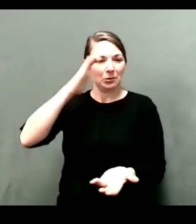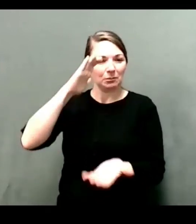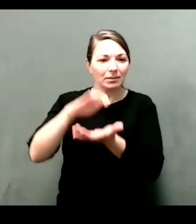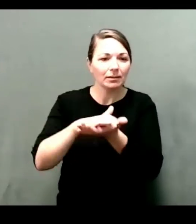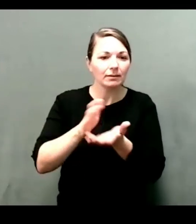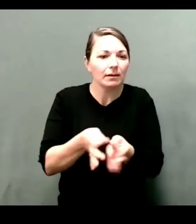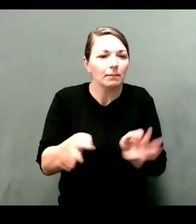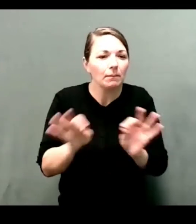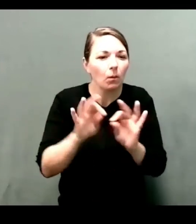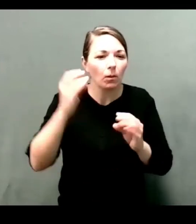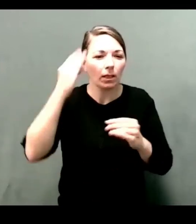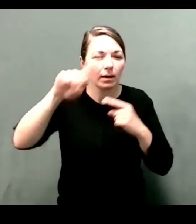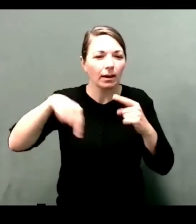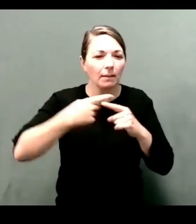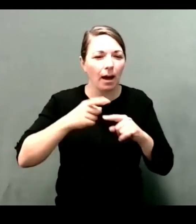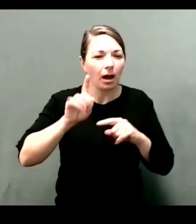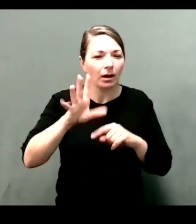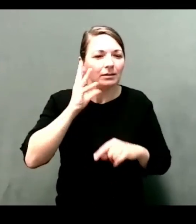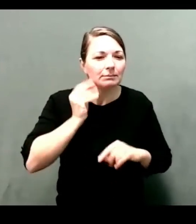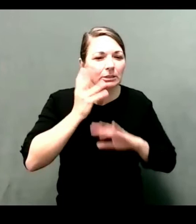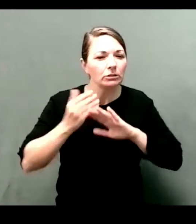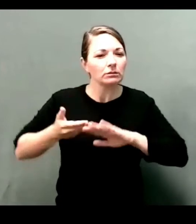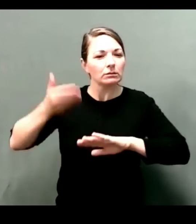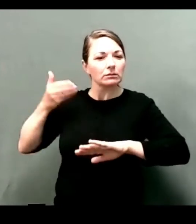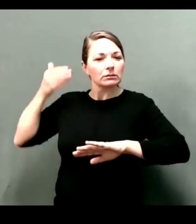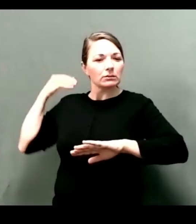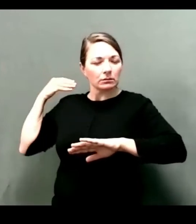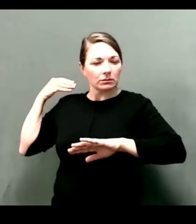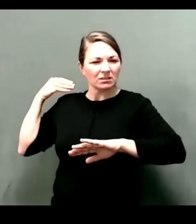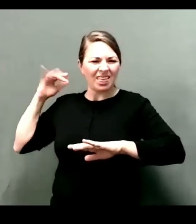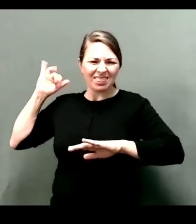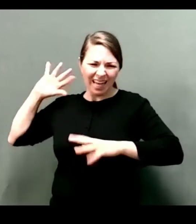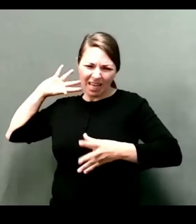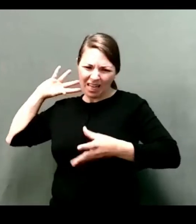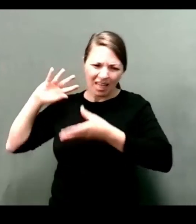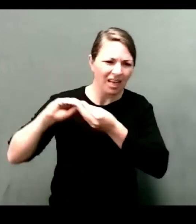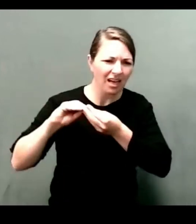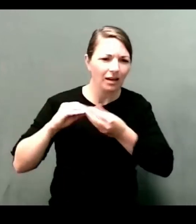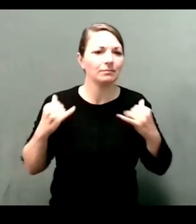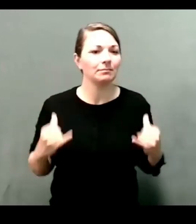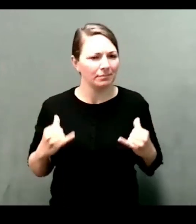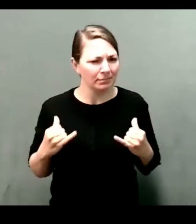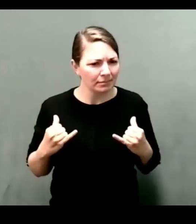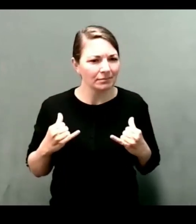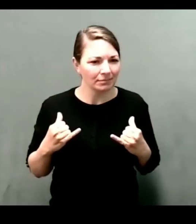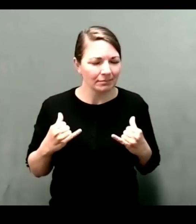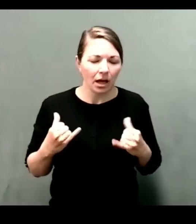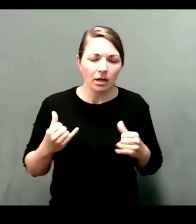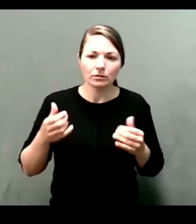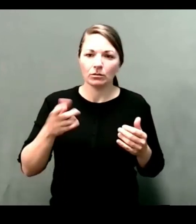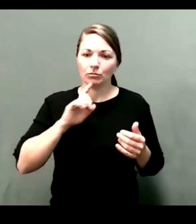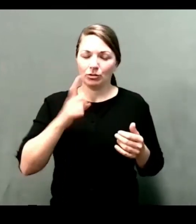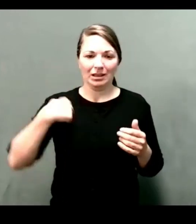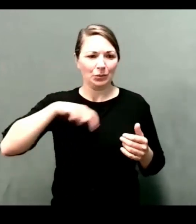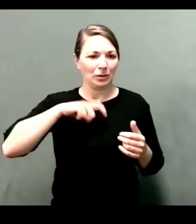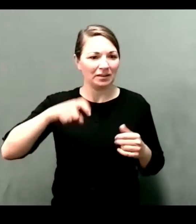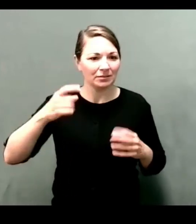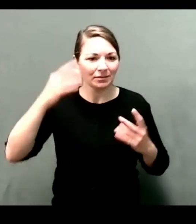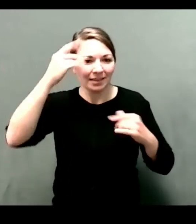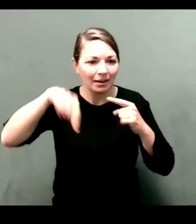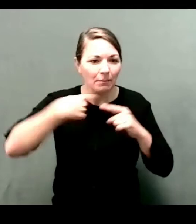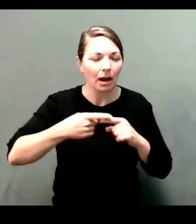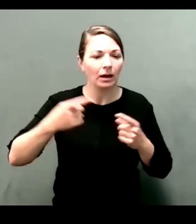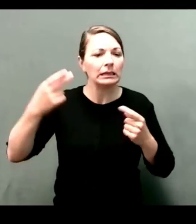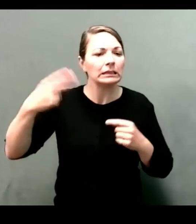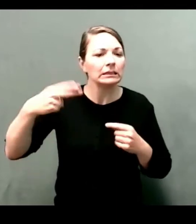it's important to think about where we came from to understand how we got here, right? And we also, have to be thinking about those historical pieces to be sure